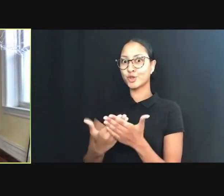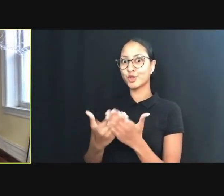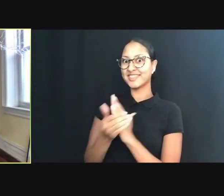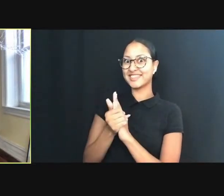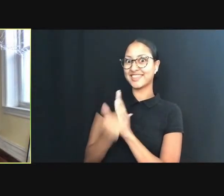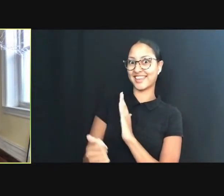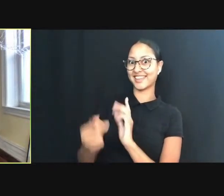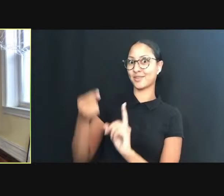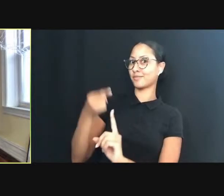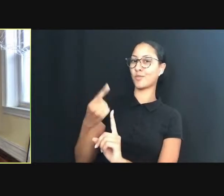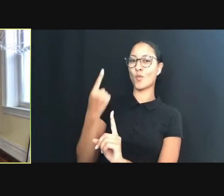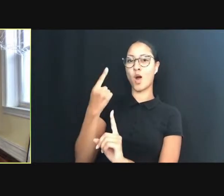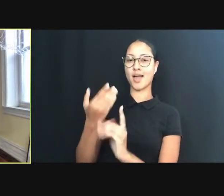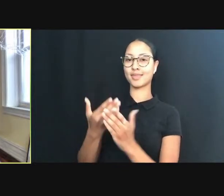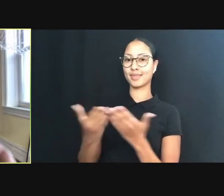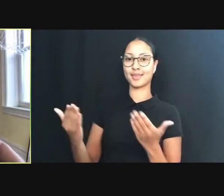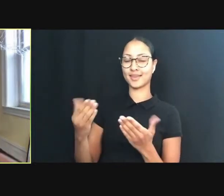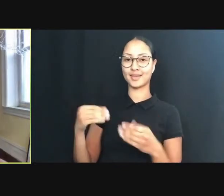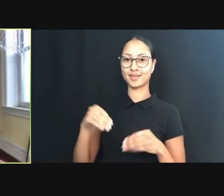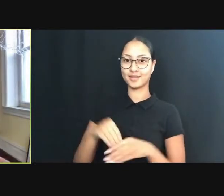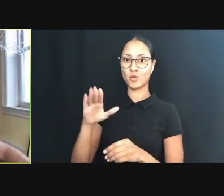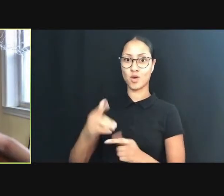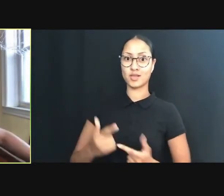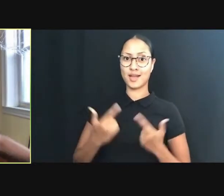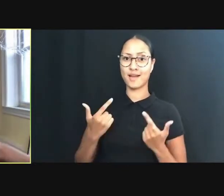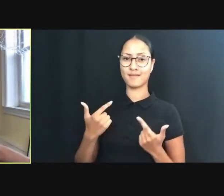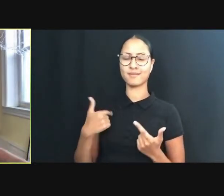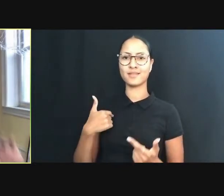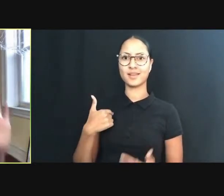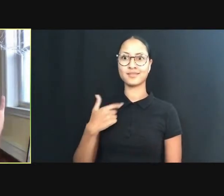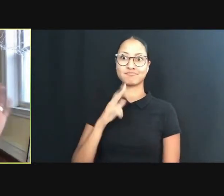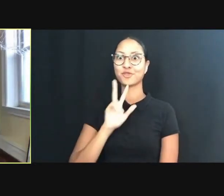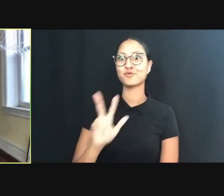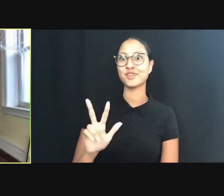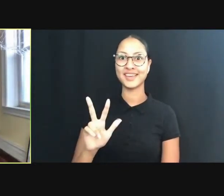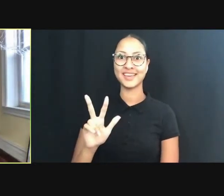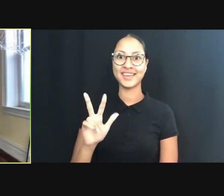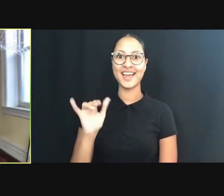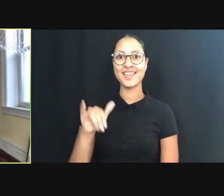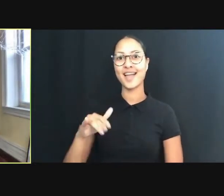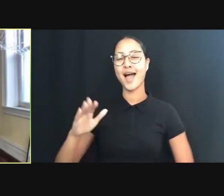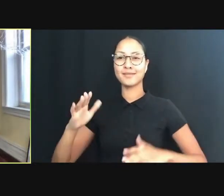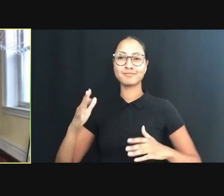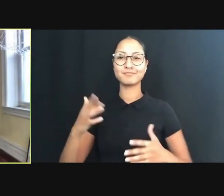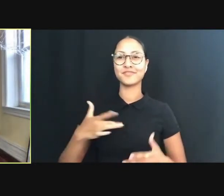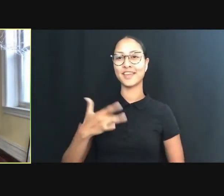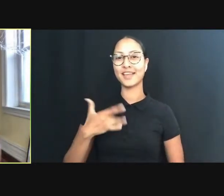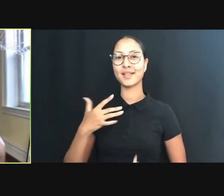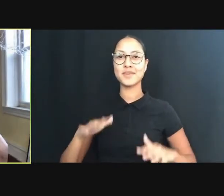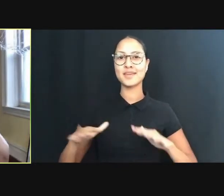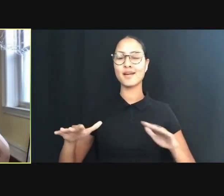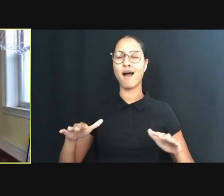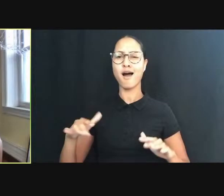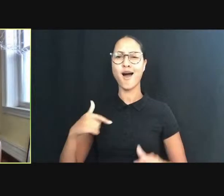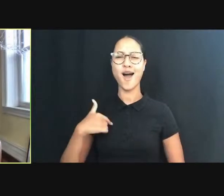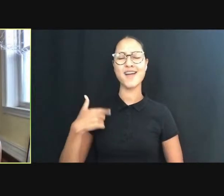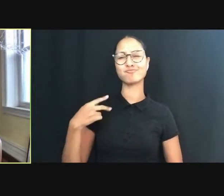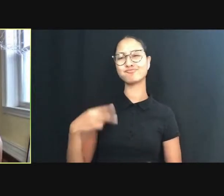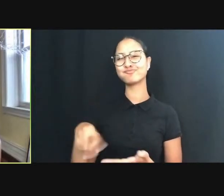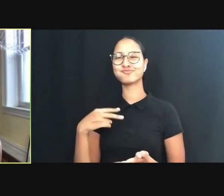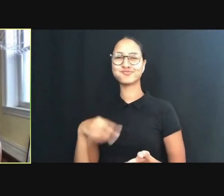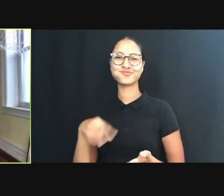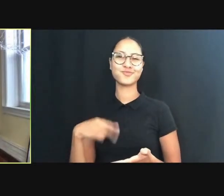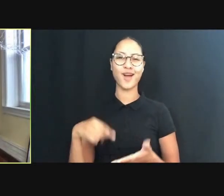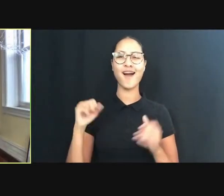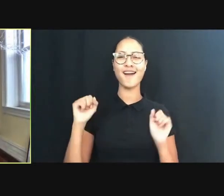this. Like when I was 3, like when I was like, oh, the beat drop, hey, like I always knew, I was like, oh, I could do this. And there was never a